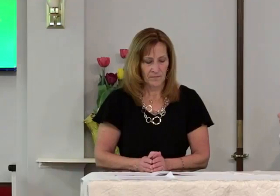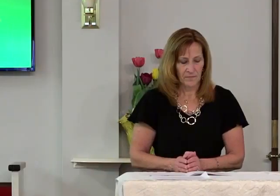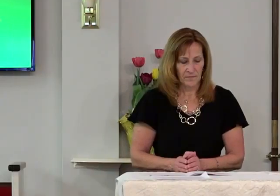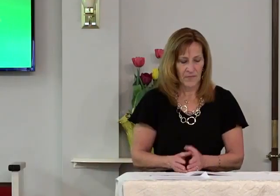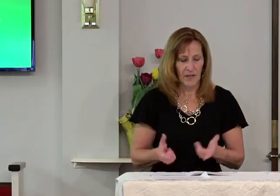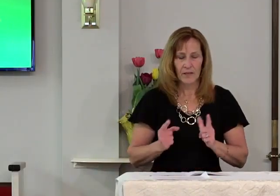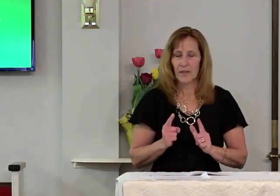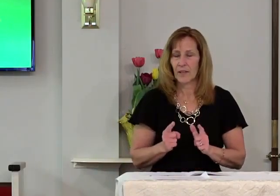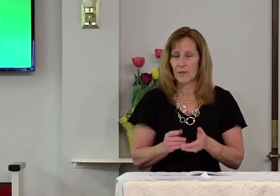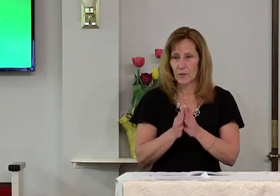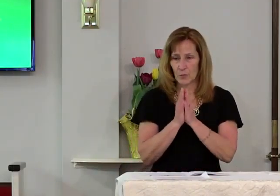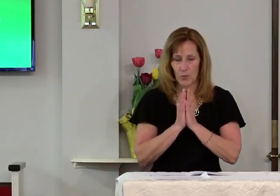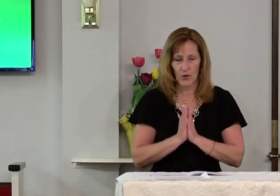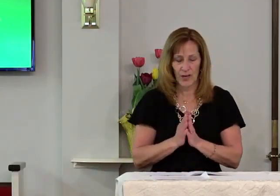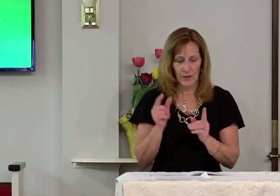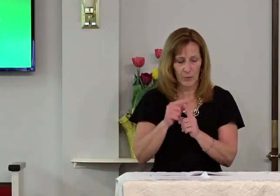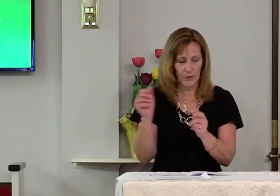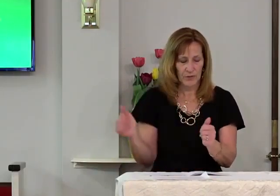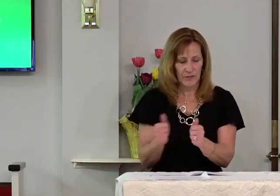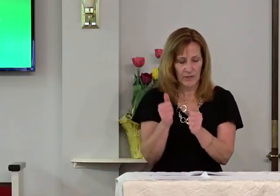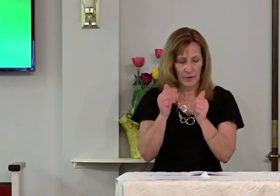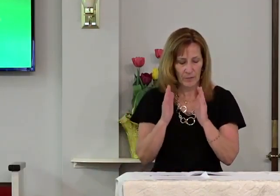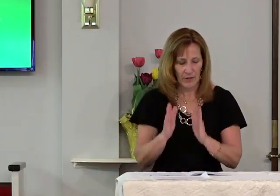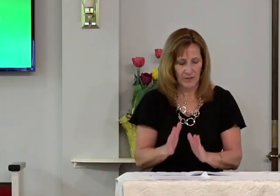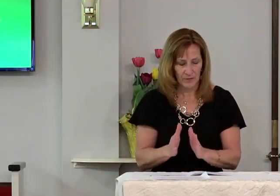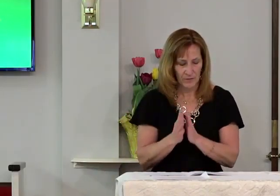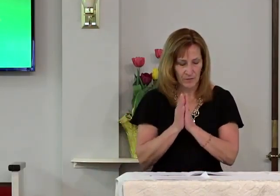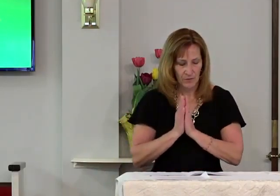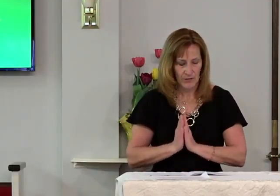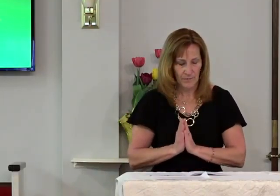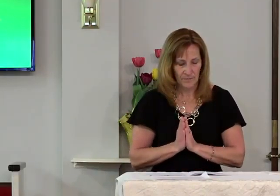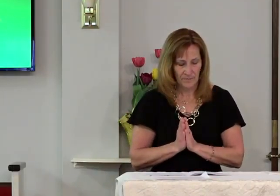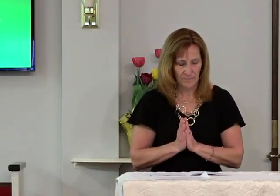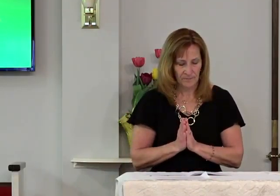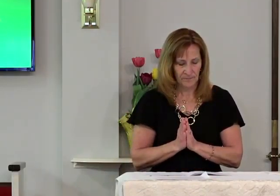let us affirm our faith in the words of the apostles creed